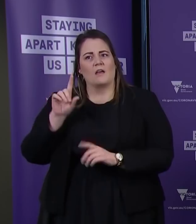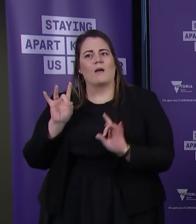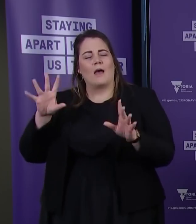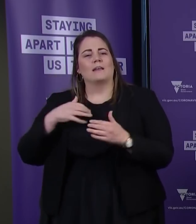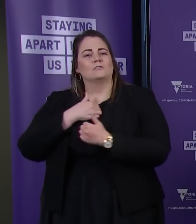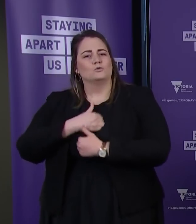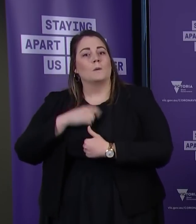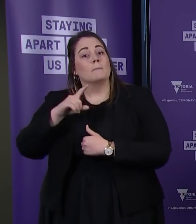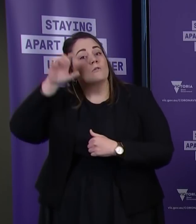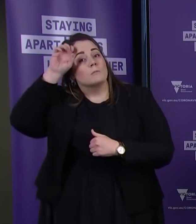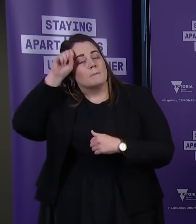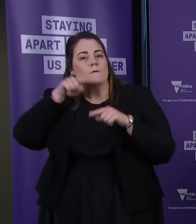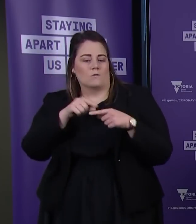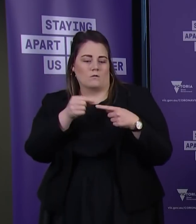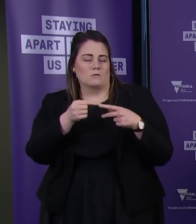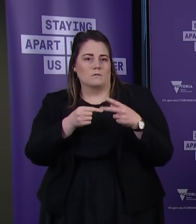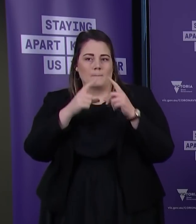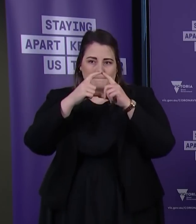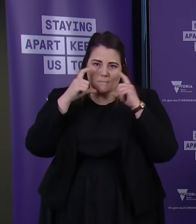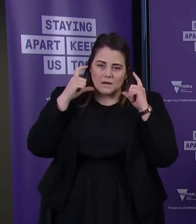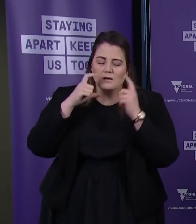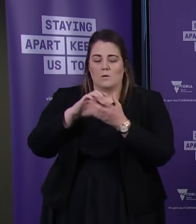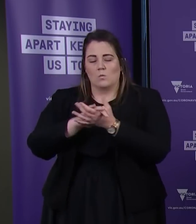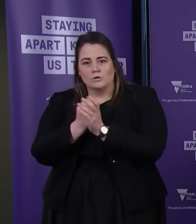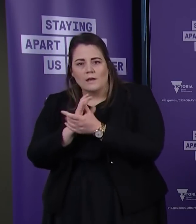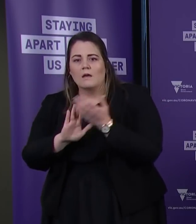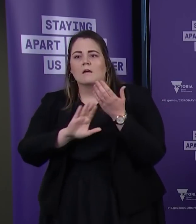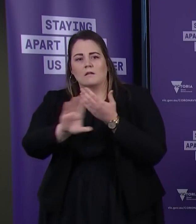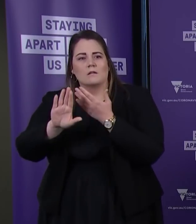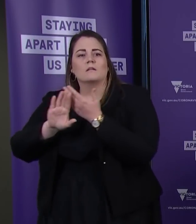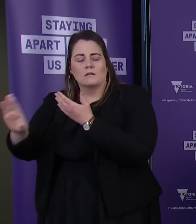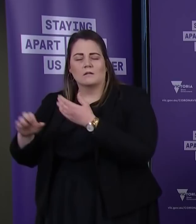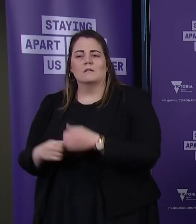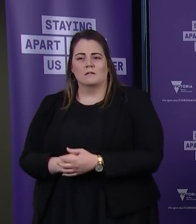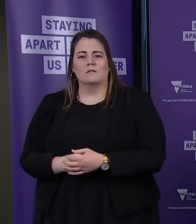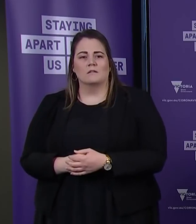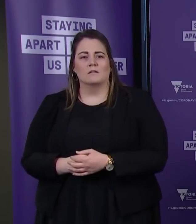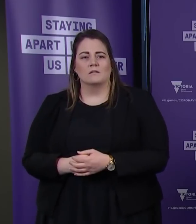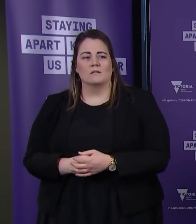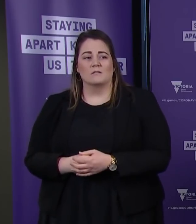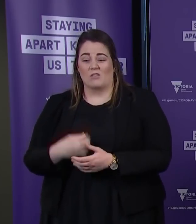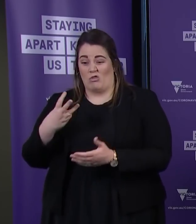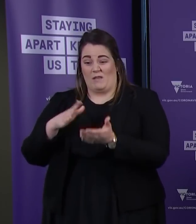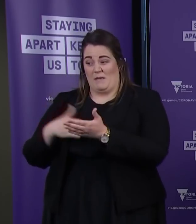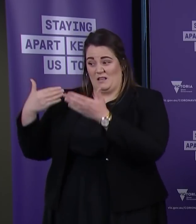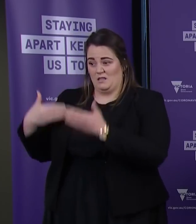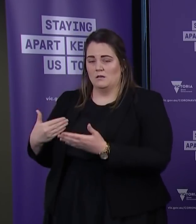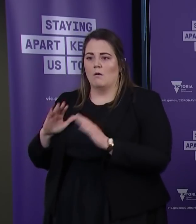But we need to enjoy our lives after 3 months of really constrained activity.